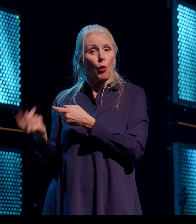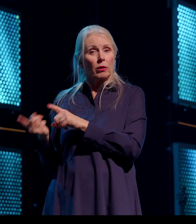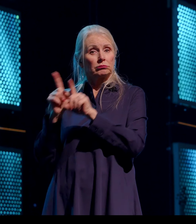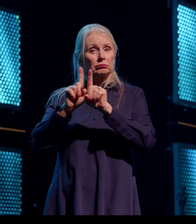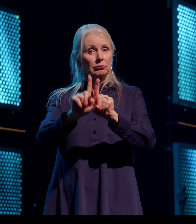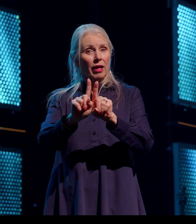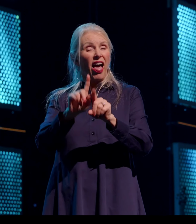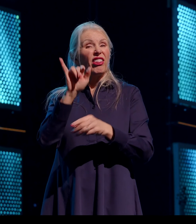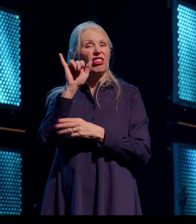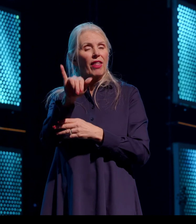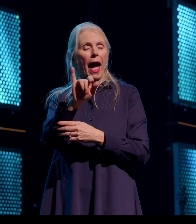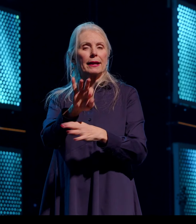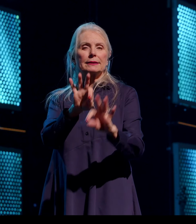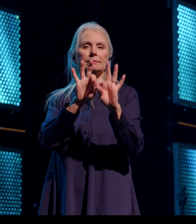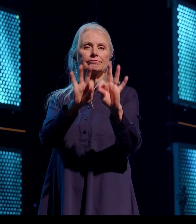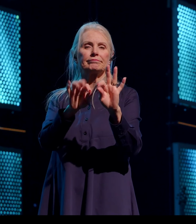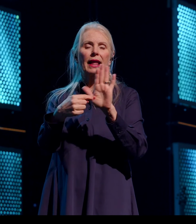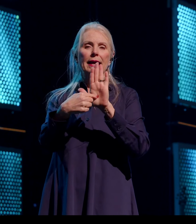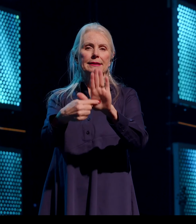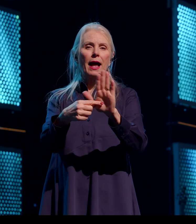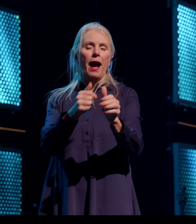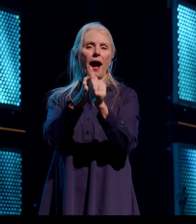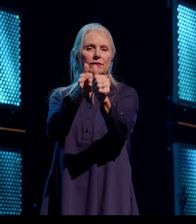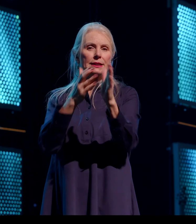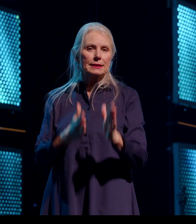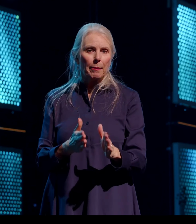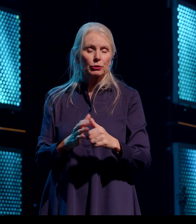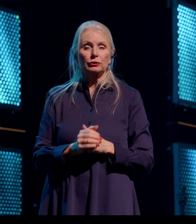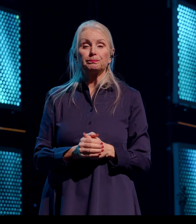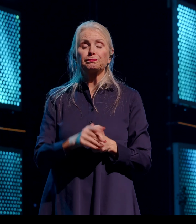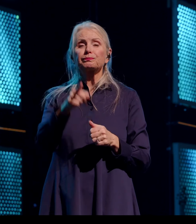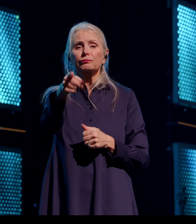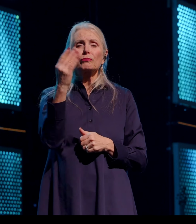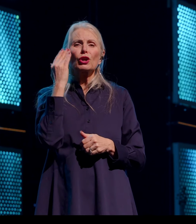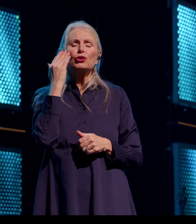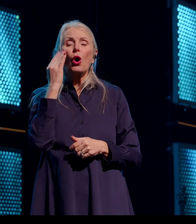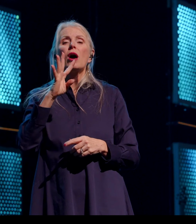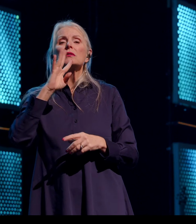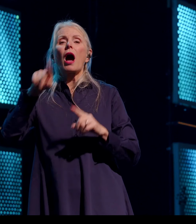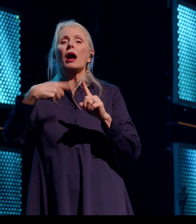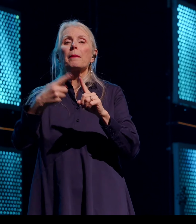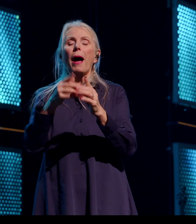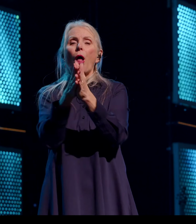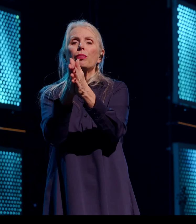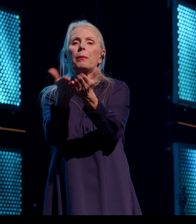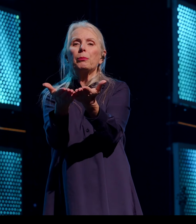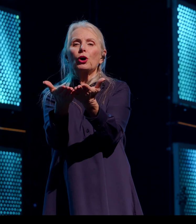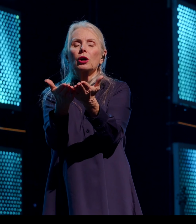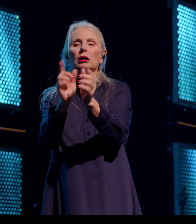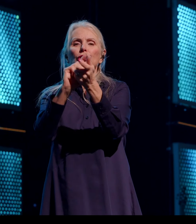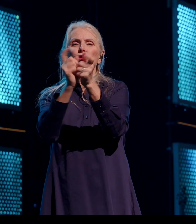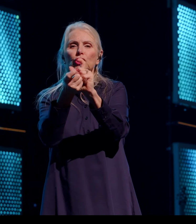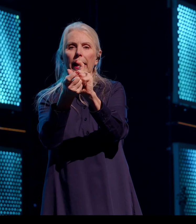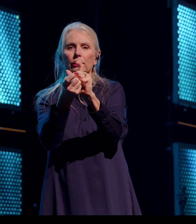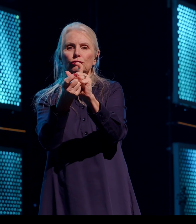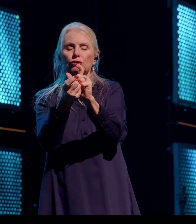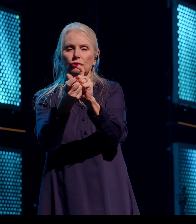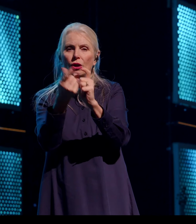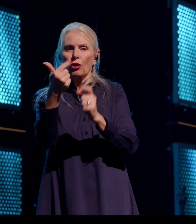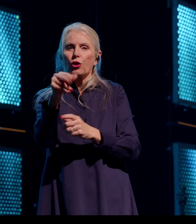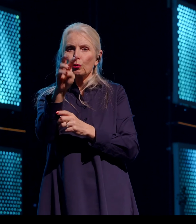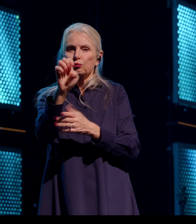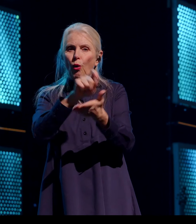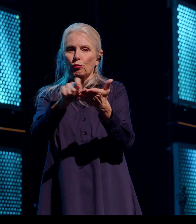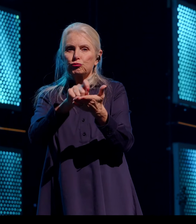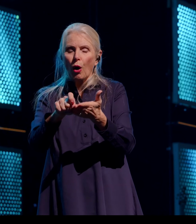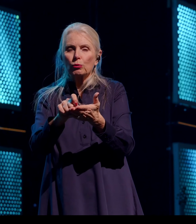of discipleship. You know, we're launching our Changed book, and yet discipleship's not a book. It's a launching pad that will